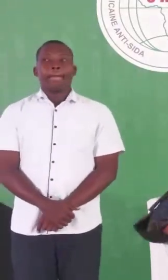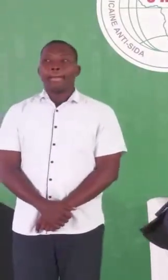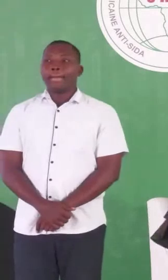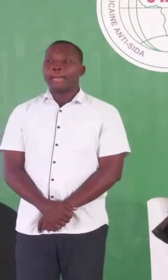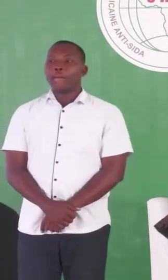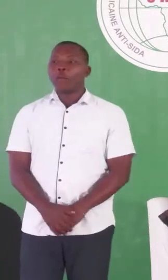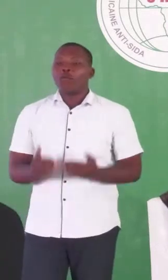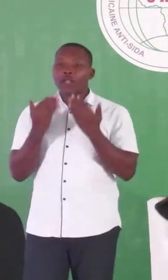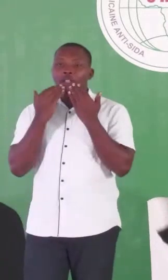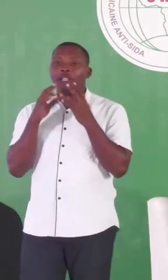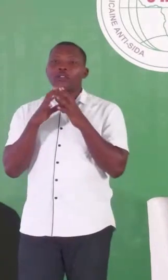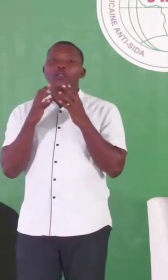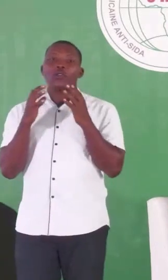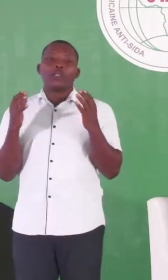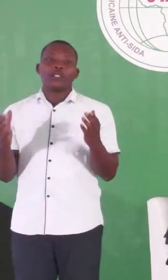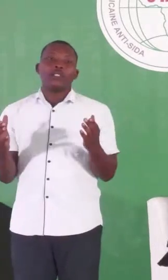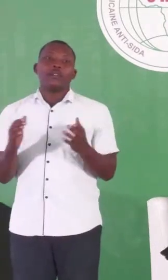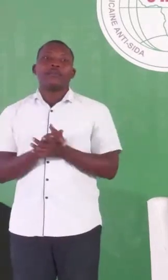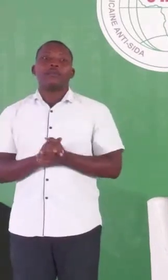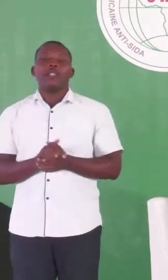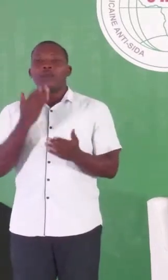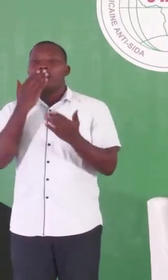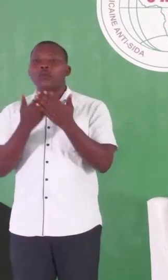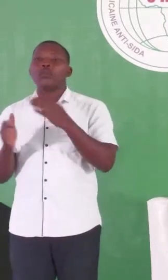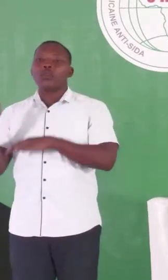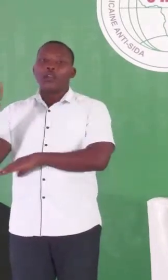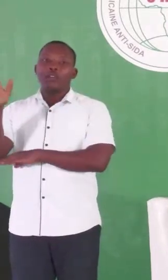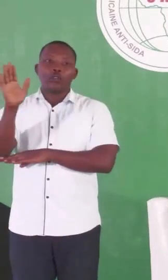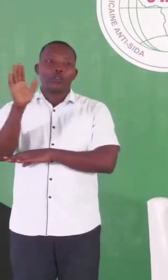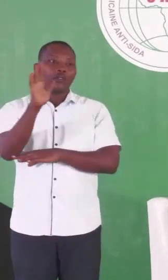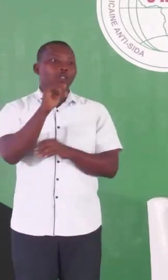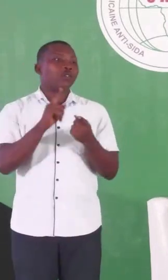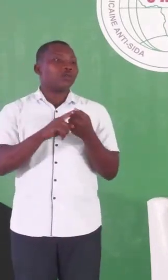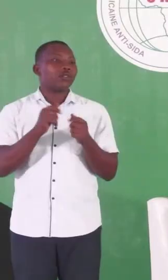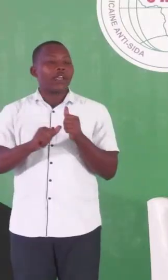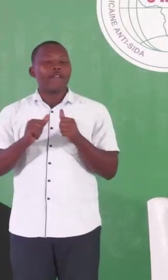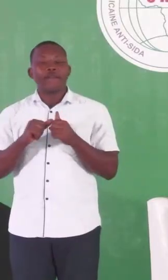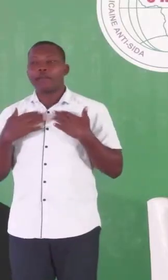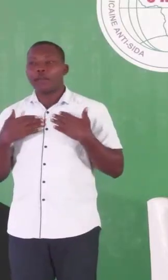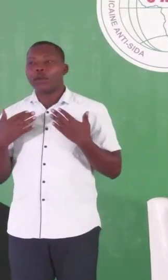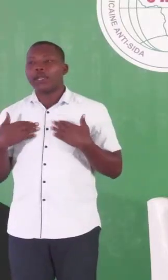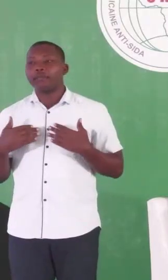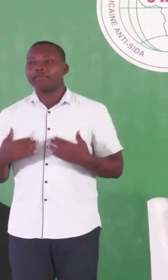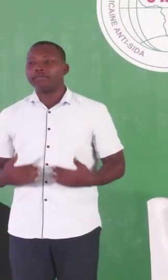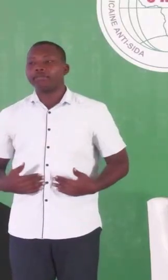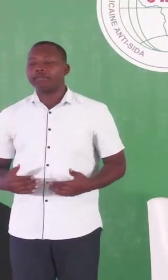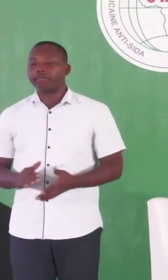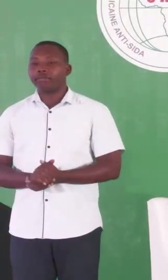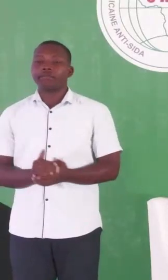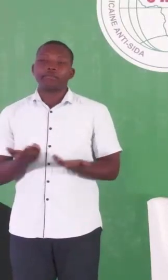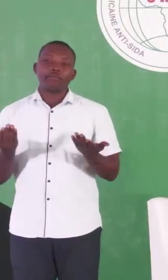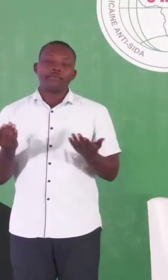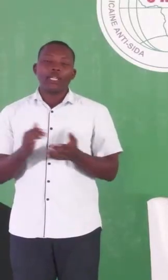Thank you very much, Akudo, and good afternoon to everyone here. Thank you again for coming. We are